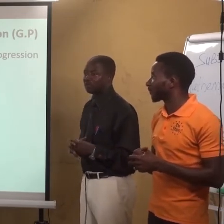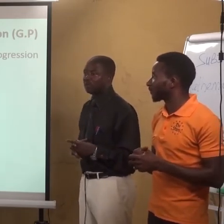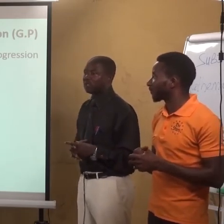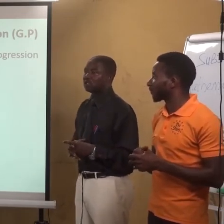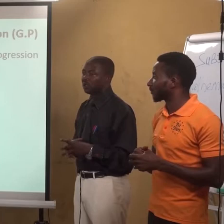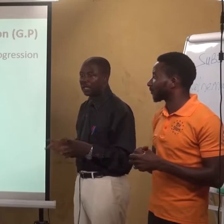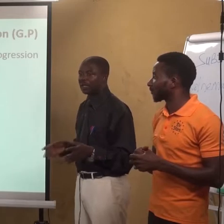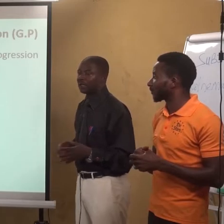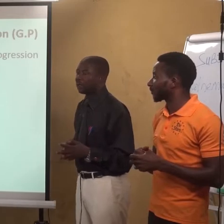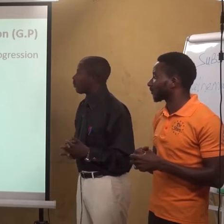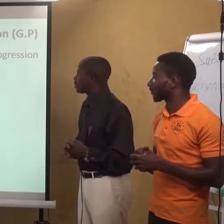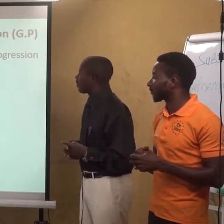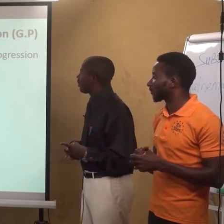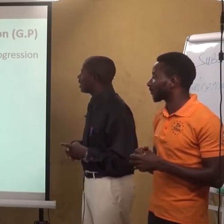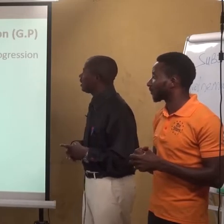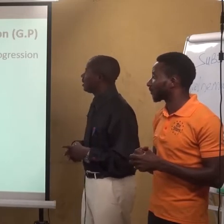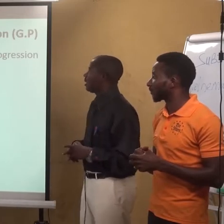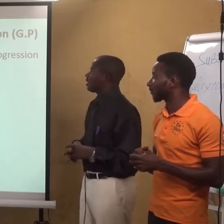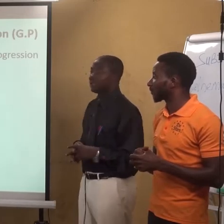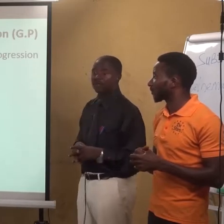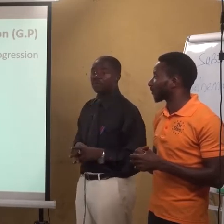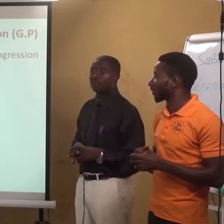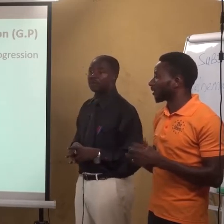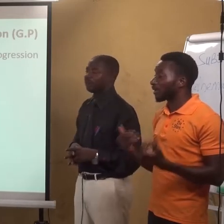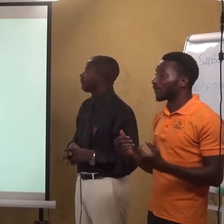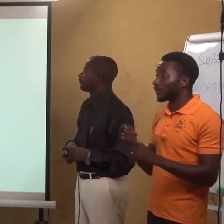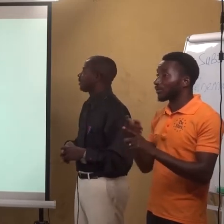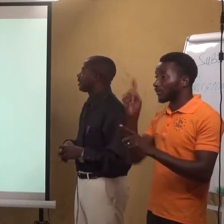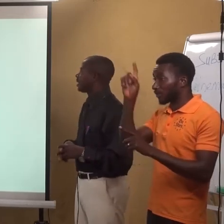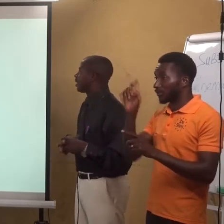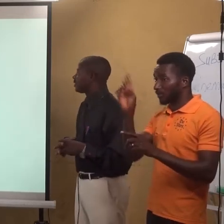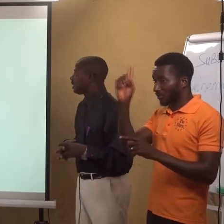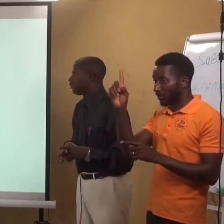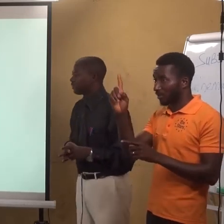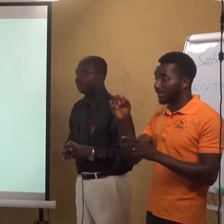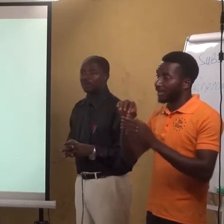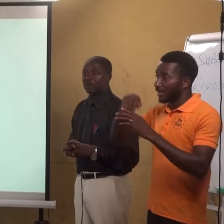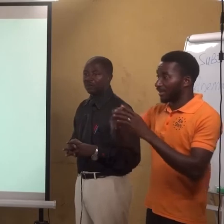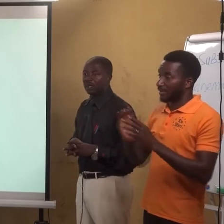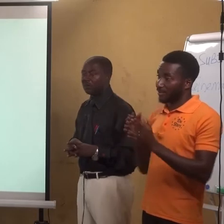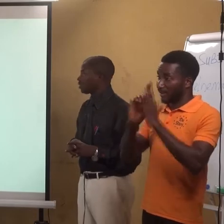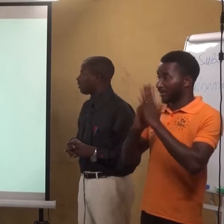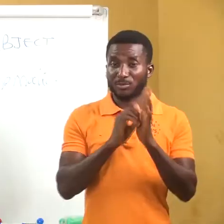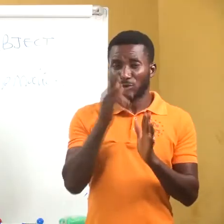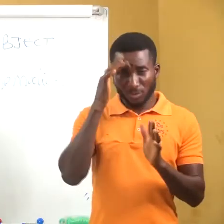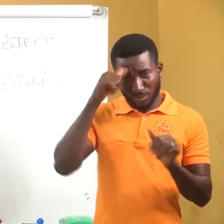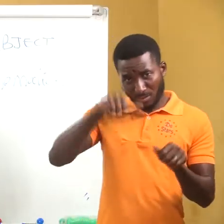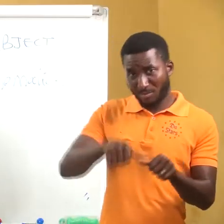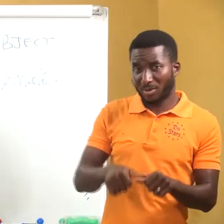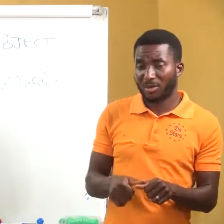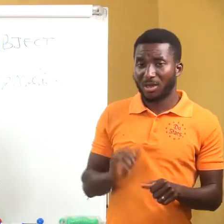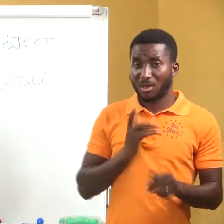given to you. Just like the question 1 in examples. In our example, you remember question